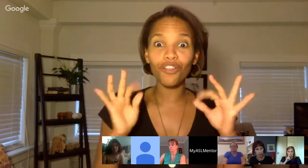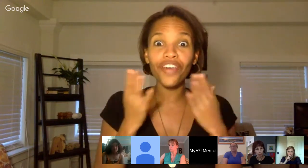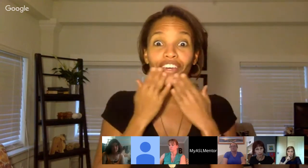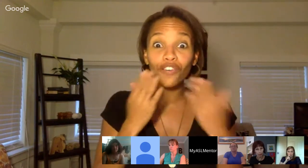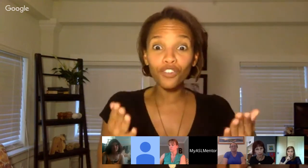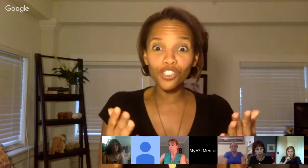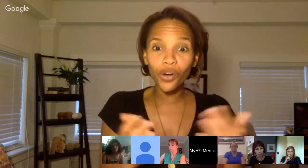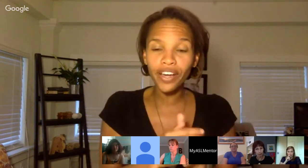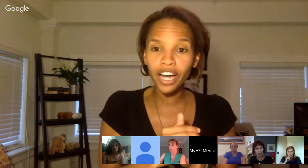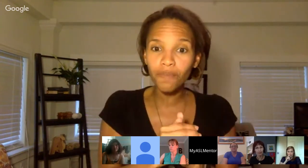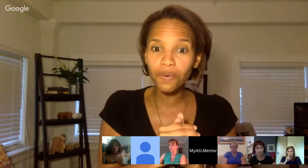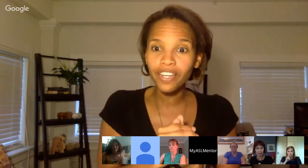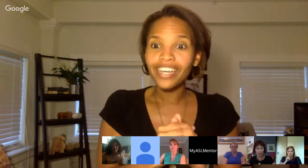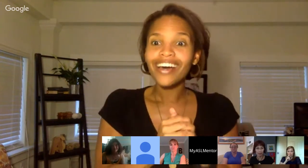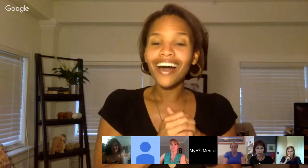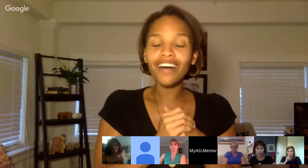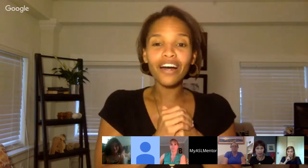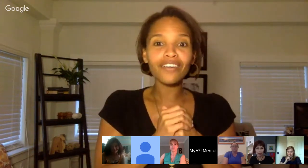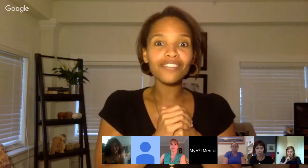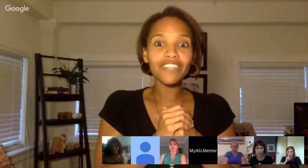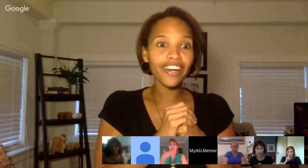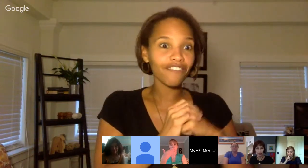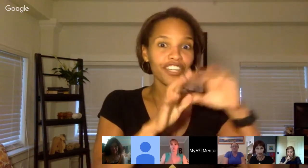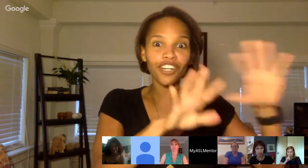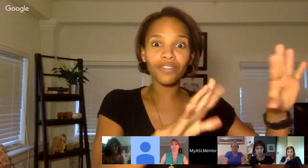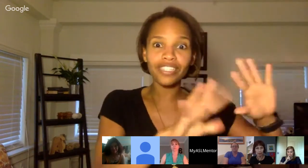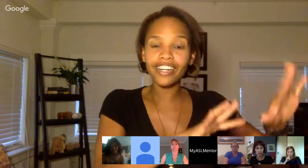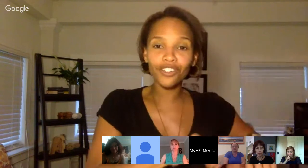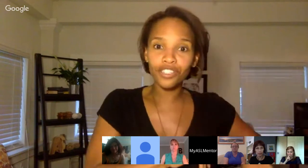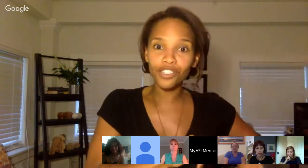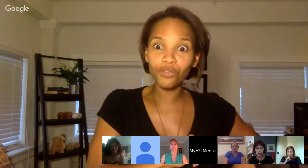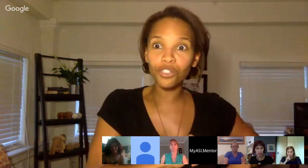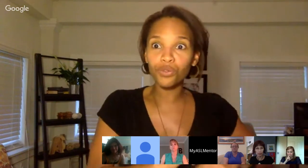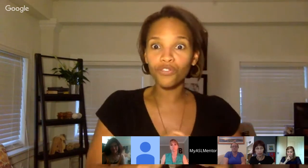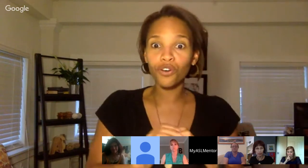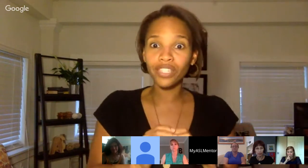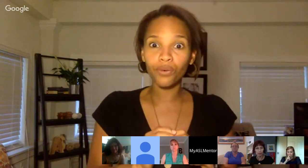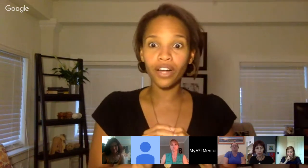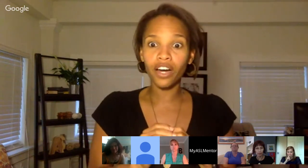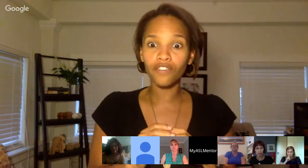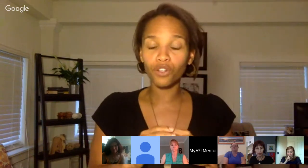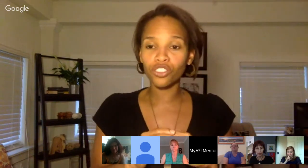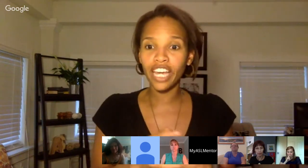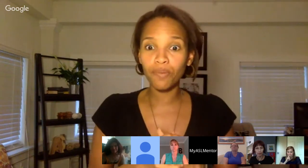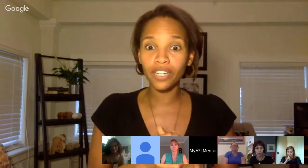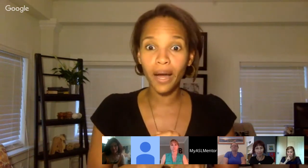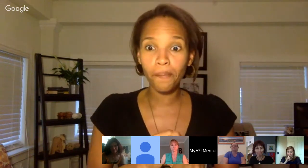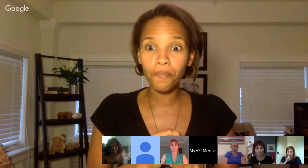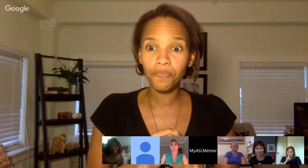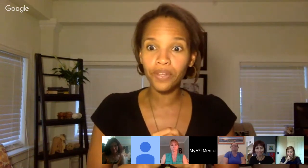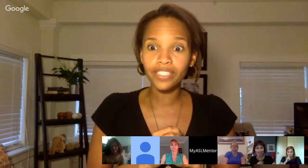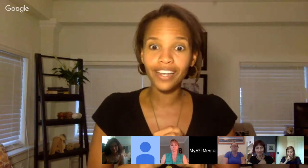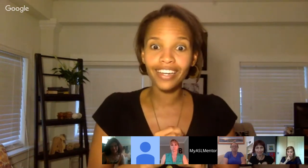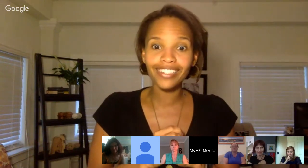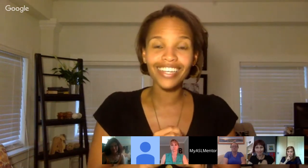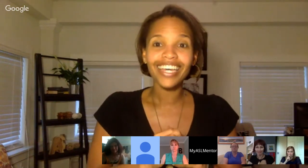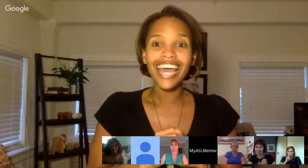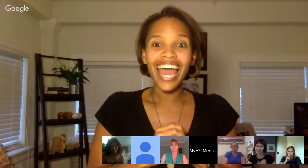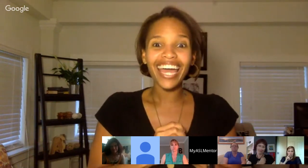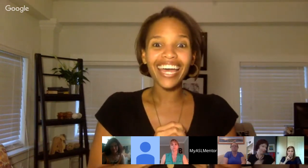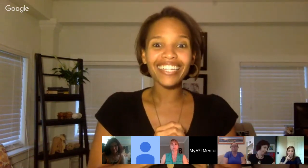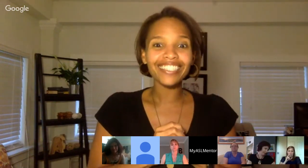Great, well, thank you for showing up. I'll see if I can figure out what the technical issue was with the folks that were not unfortunately able to come